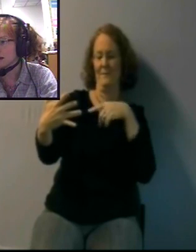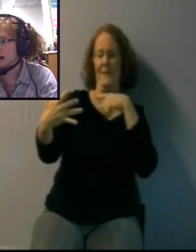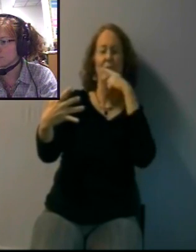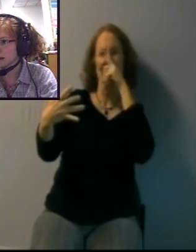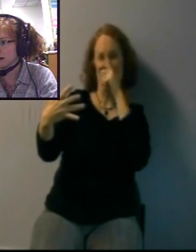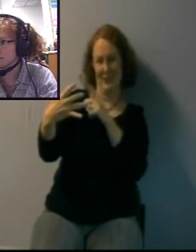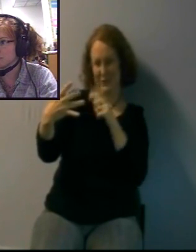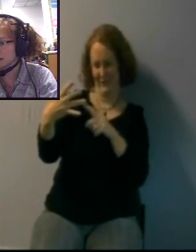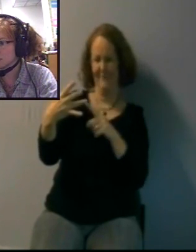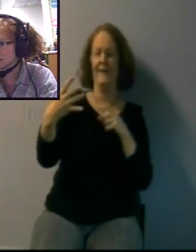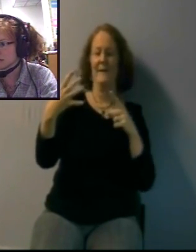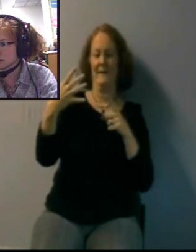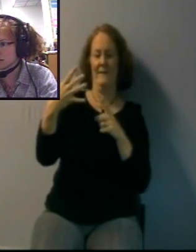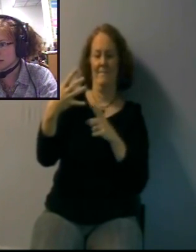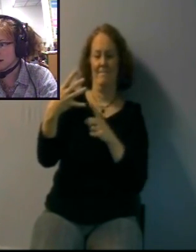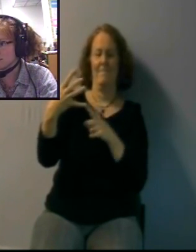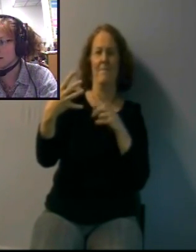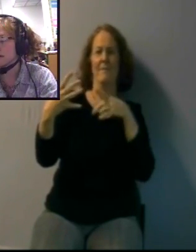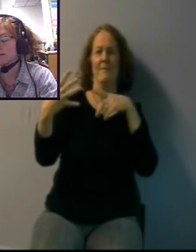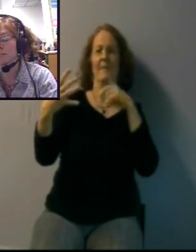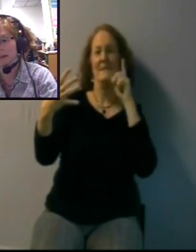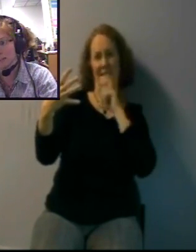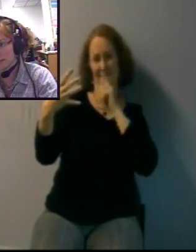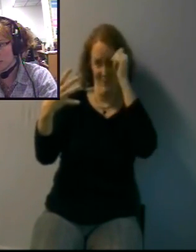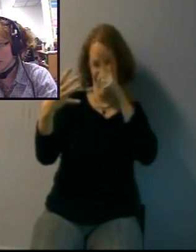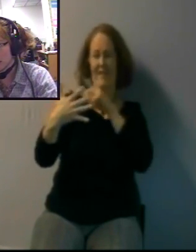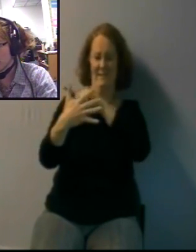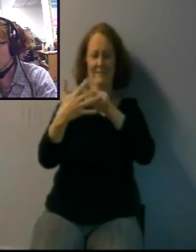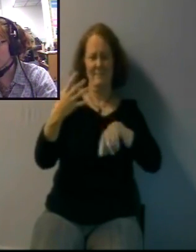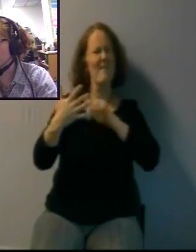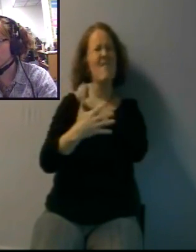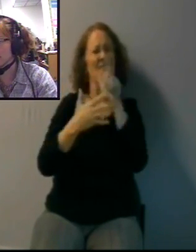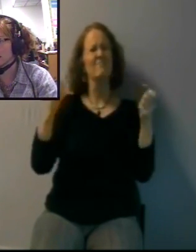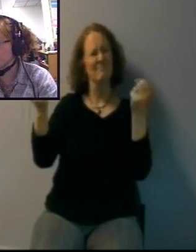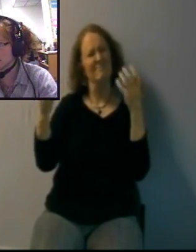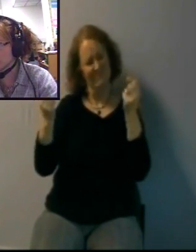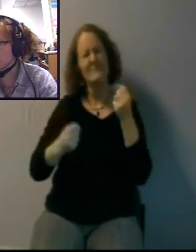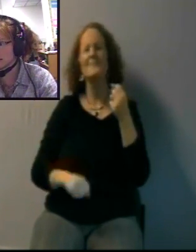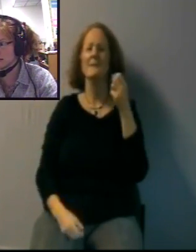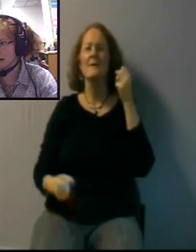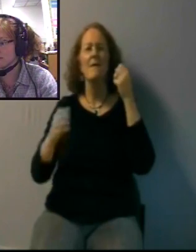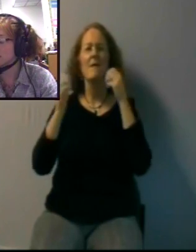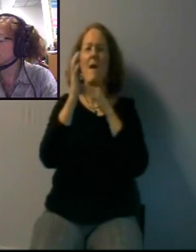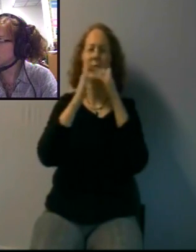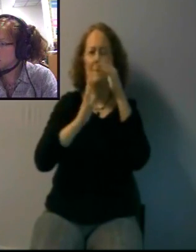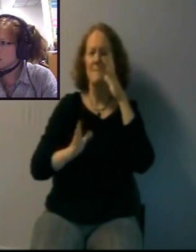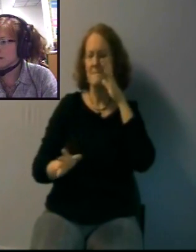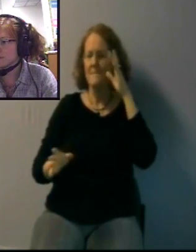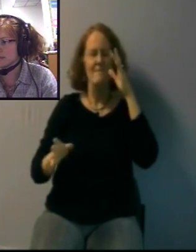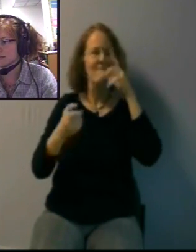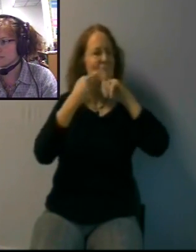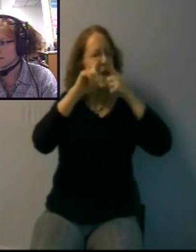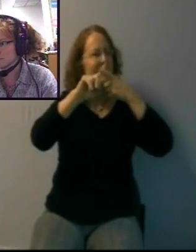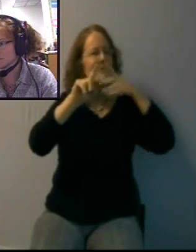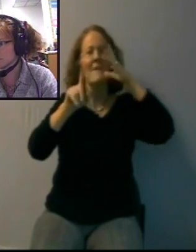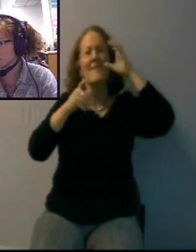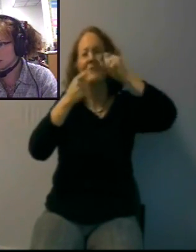I'm deaf. My other sister is deaf. My next sister is hearing, and then my youngest brother is deaf. And all of us know